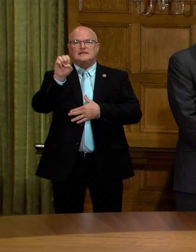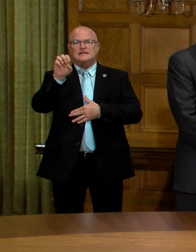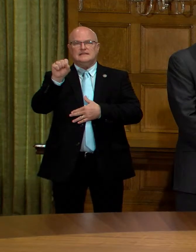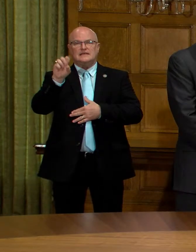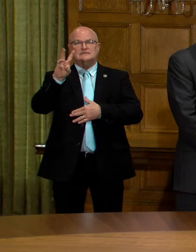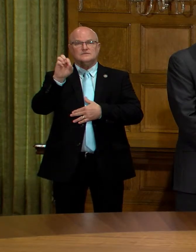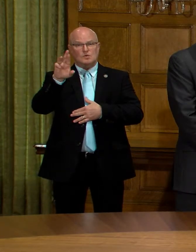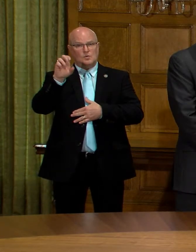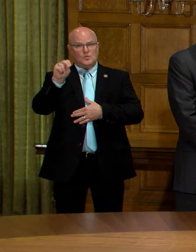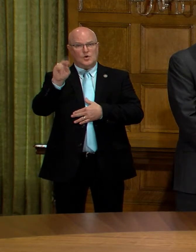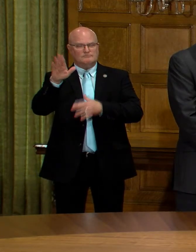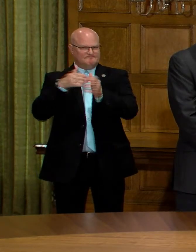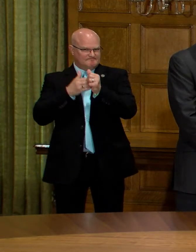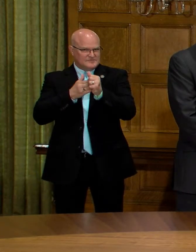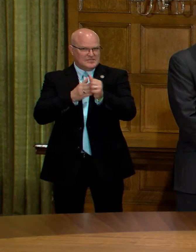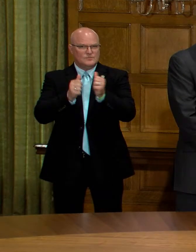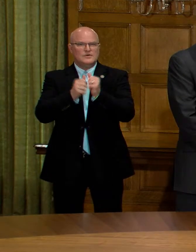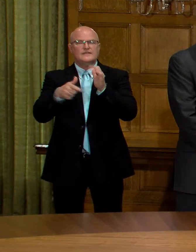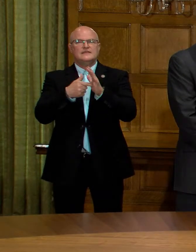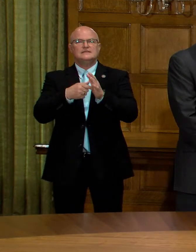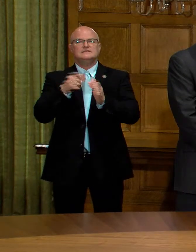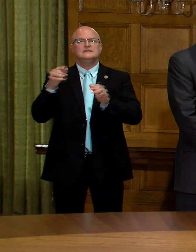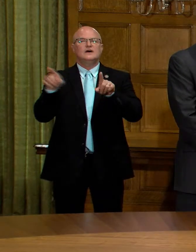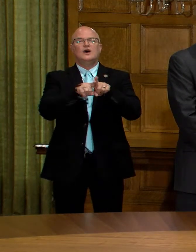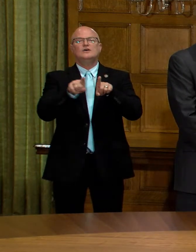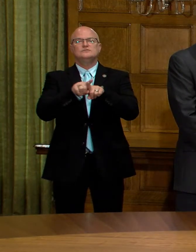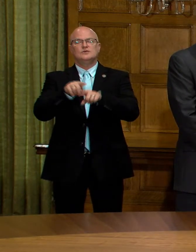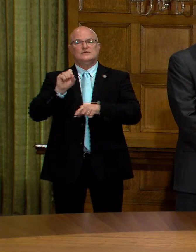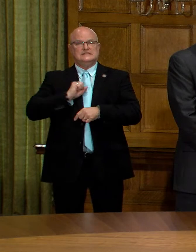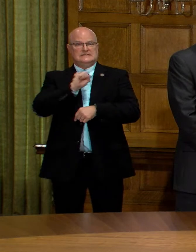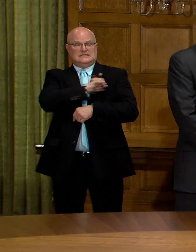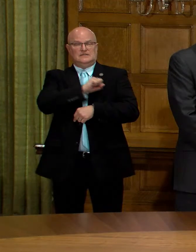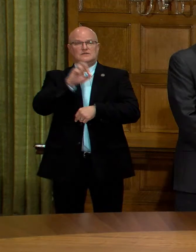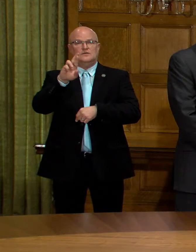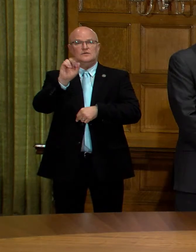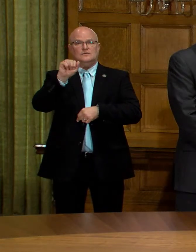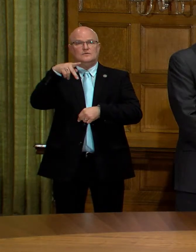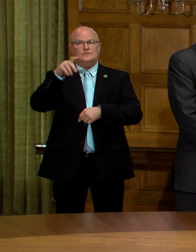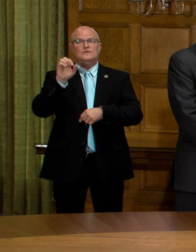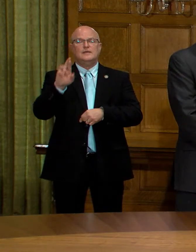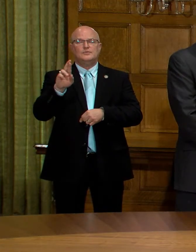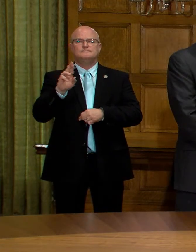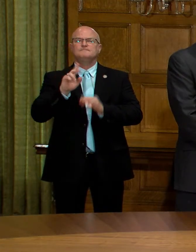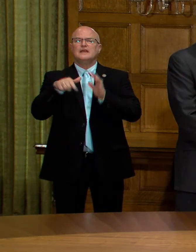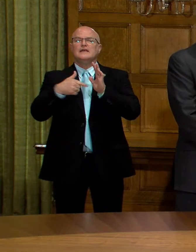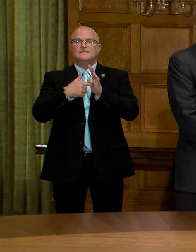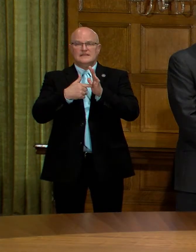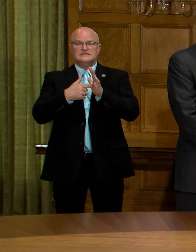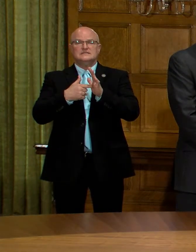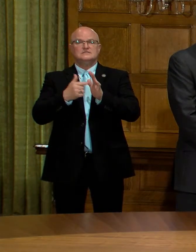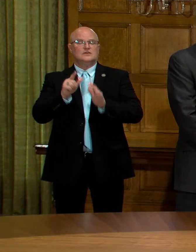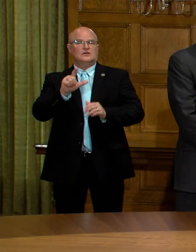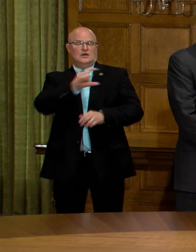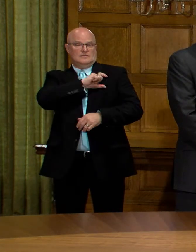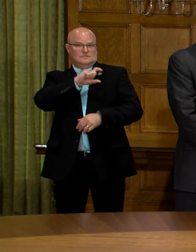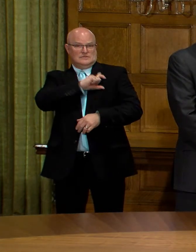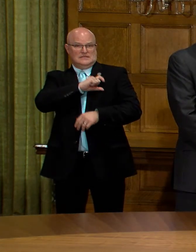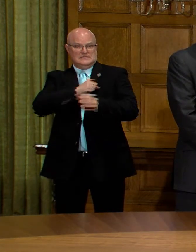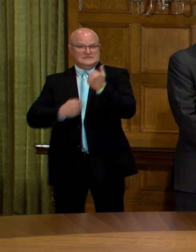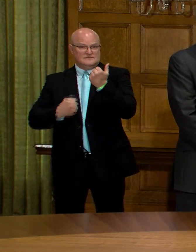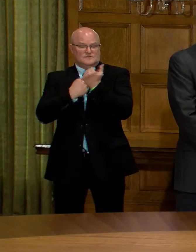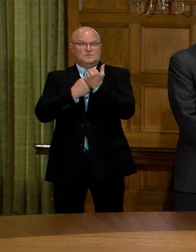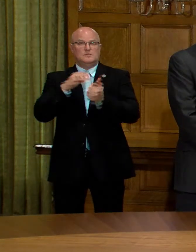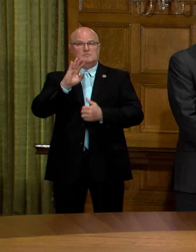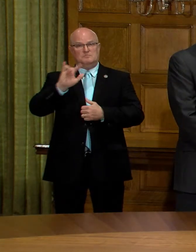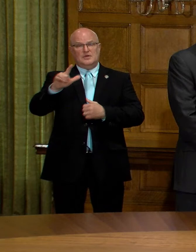Warren for his leadership, as well as Senator Rapert. And this is a law enforcement